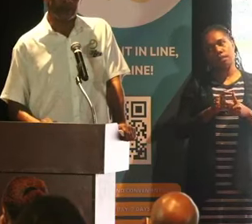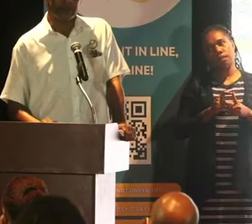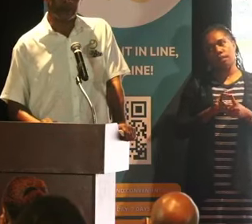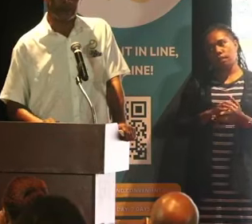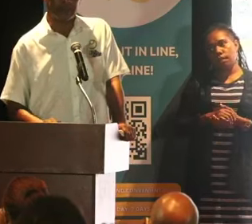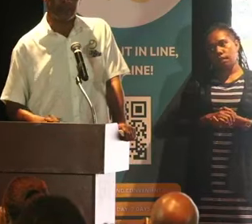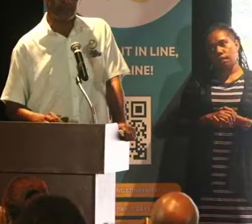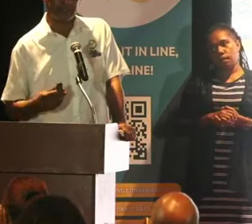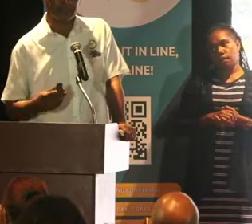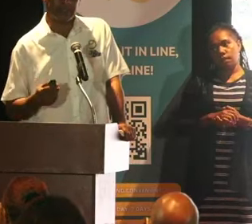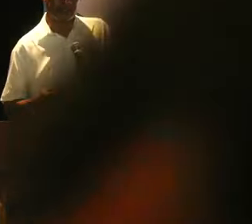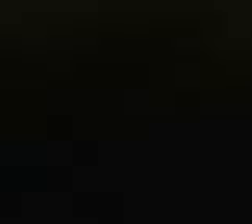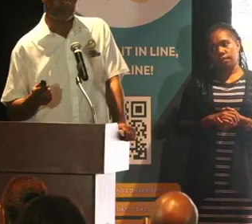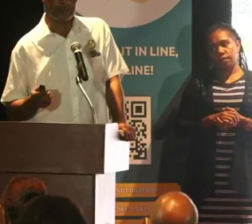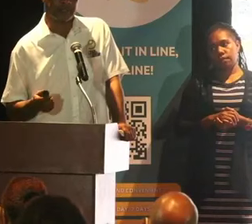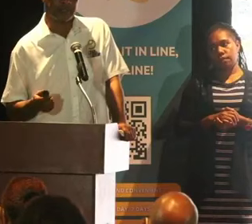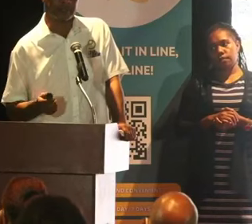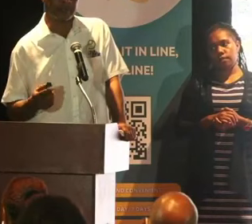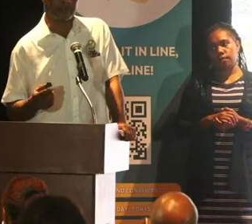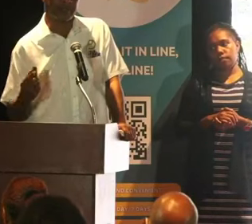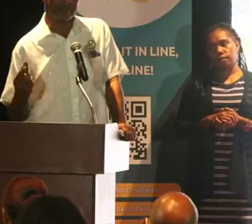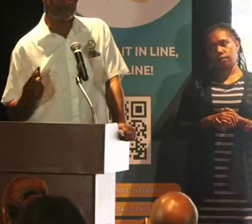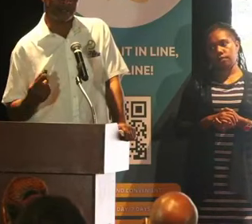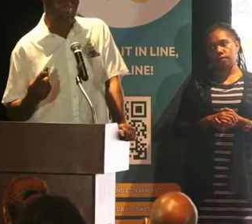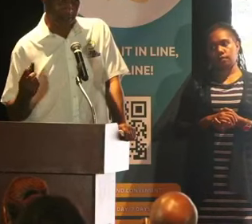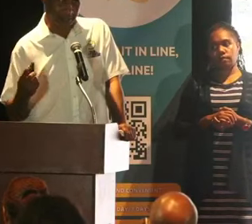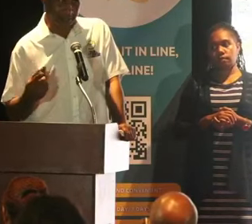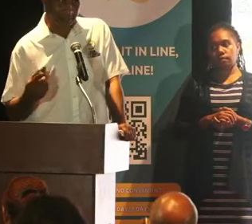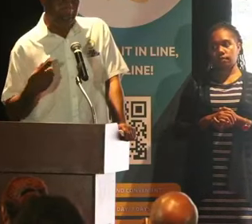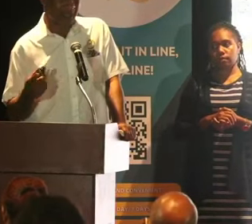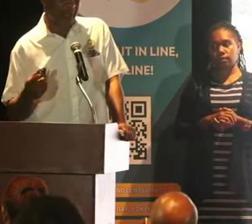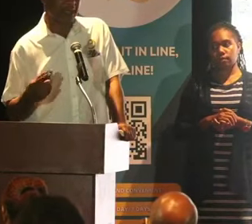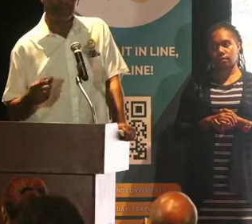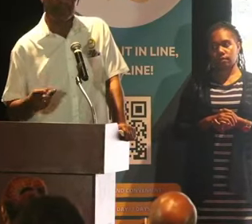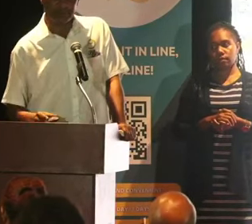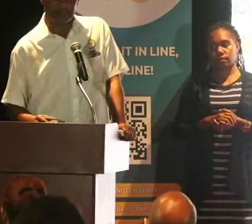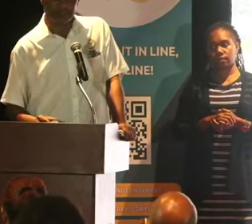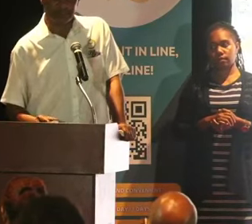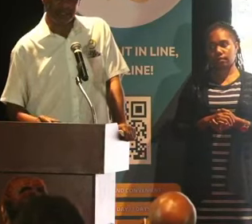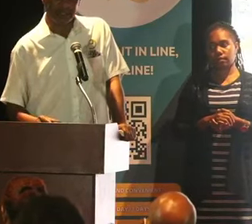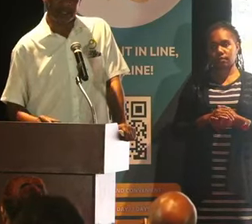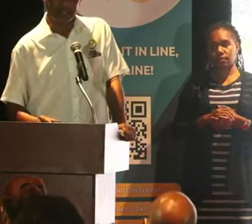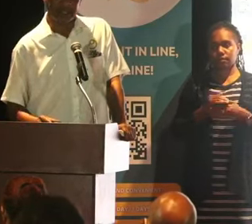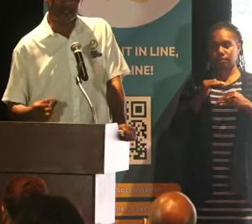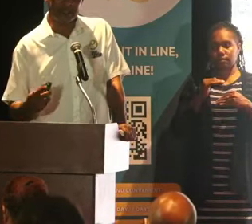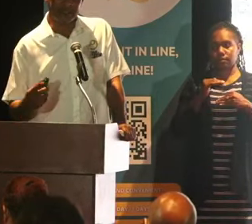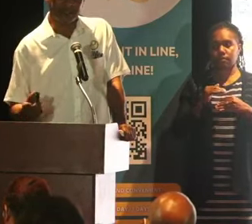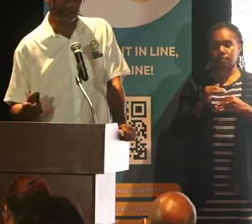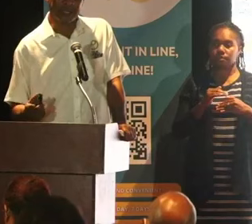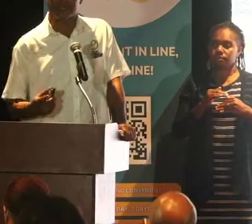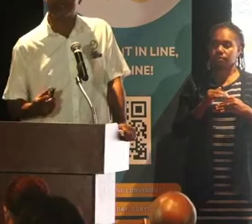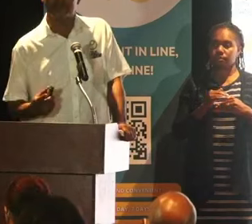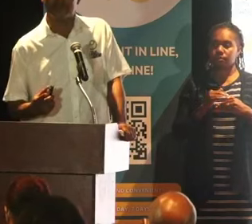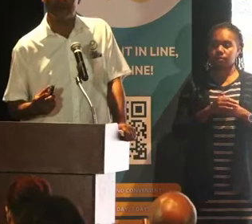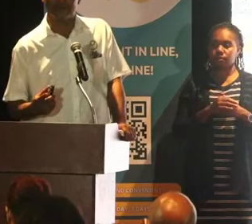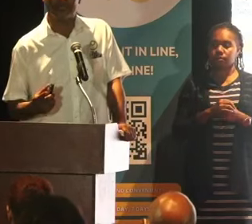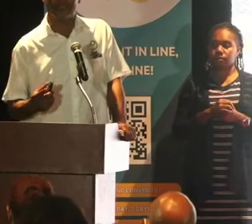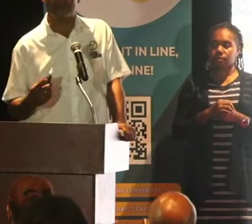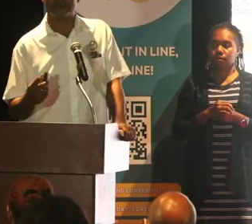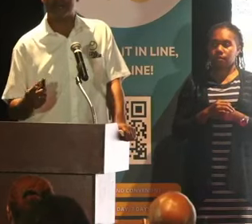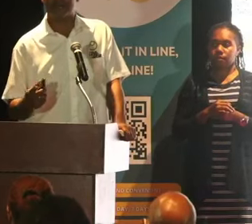or in terms of responding, maybe there's different elements to it in terms of either text